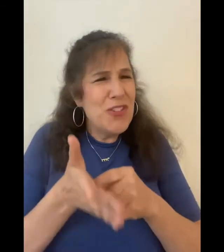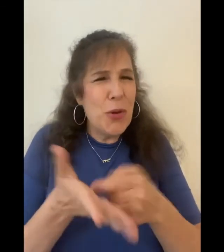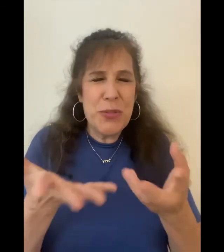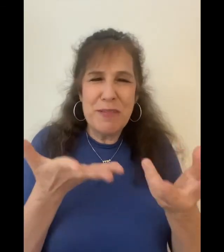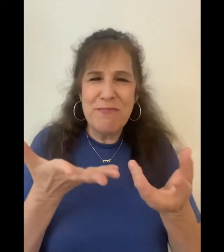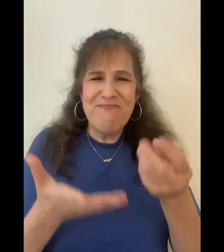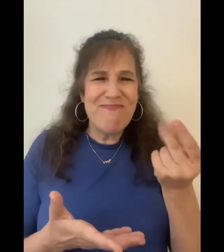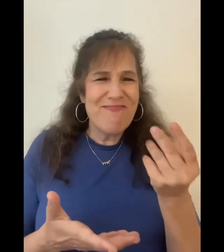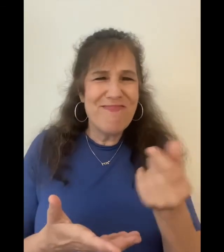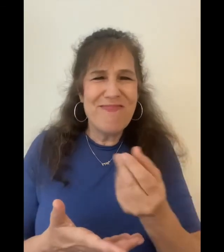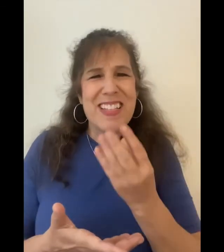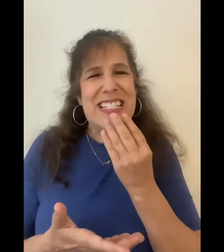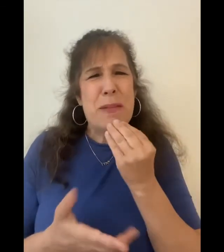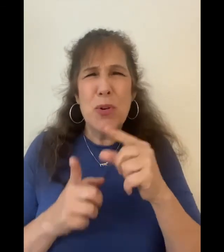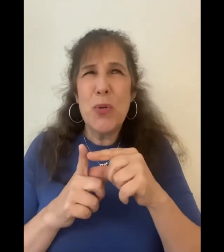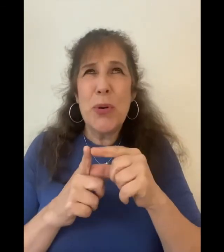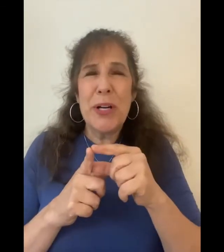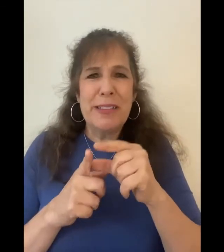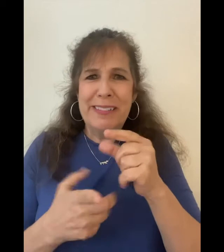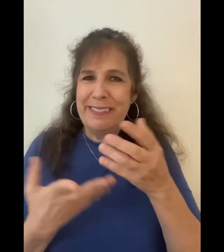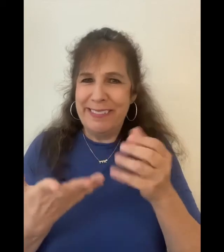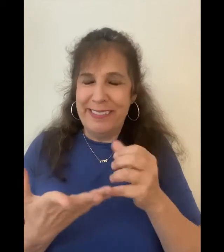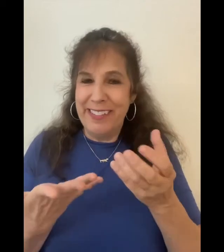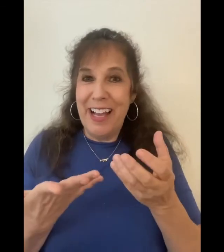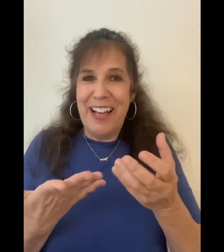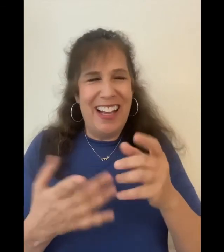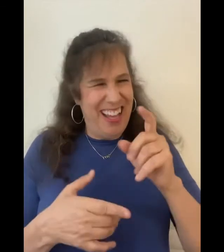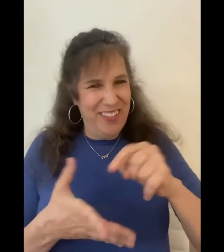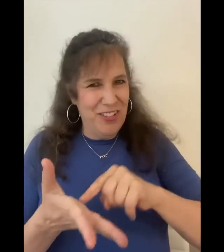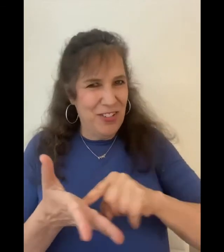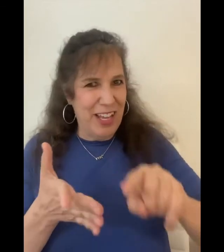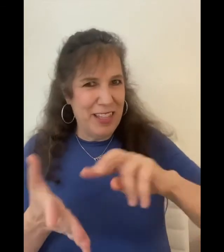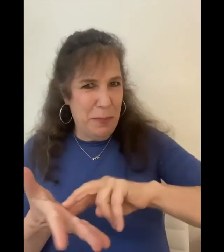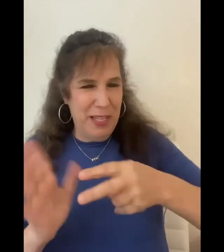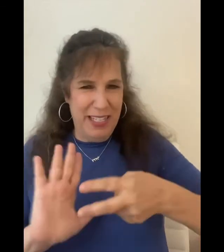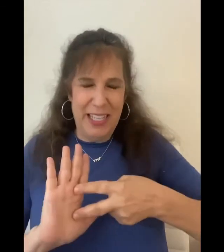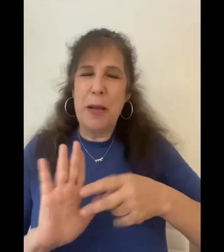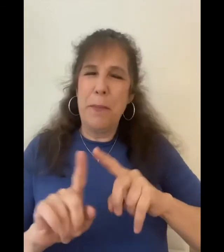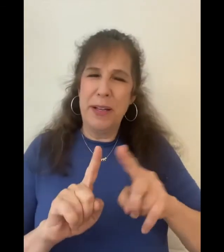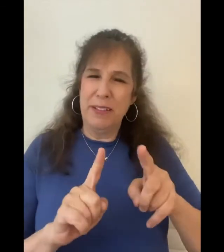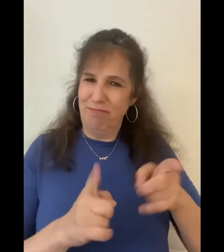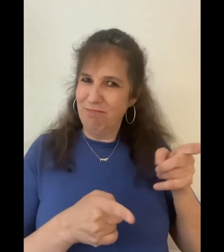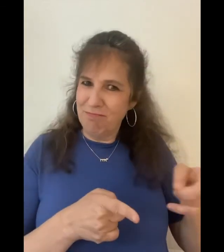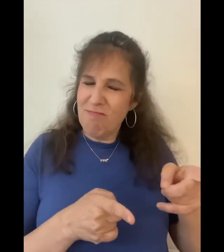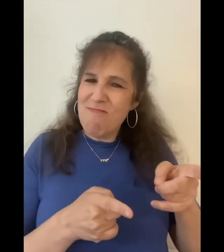arachim. We'll have to check this one up. So Cain was